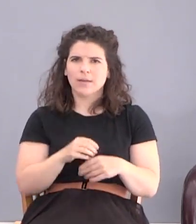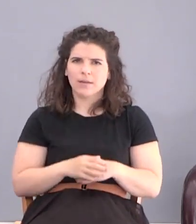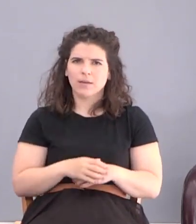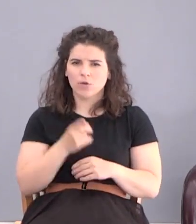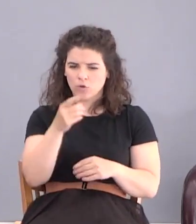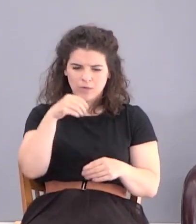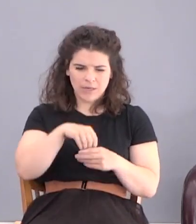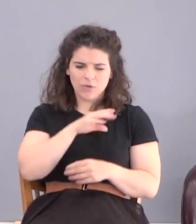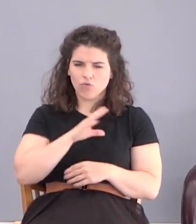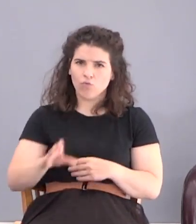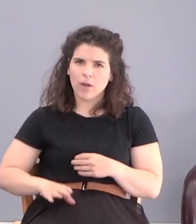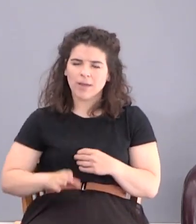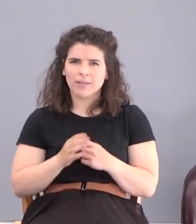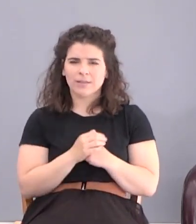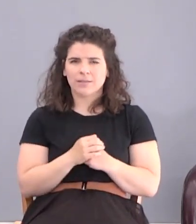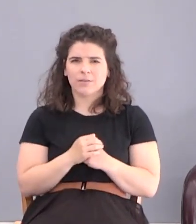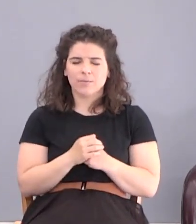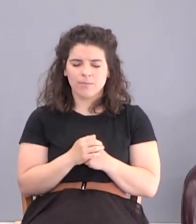in Christ.